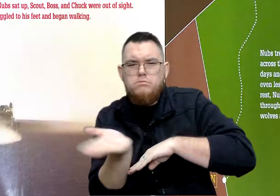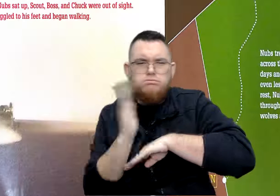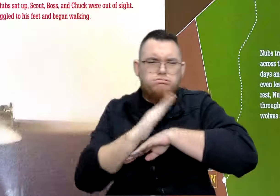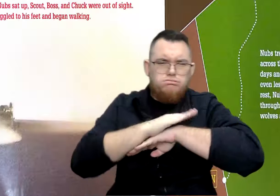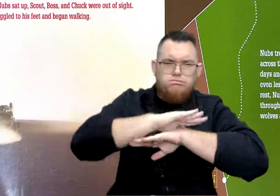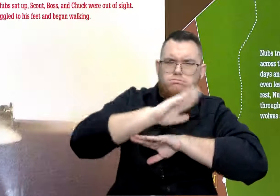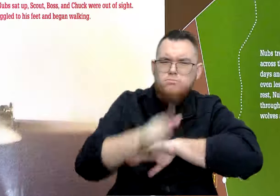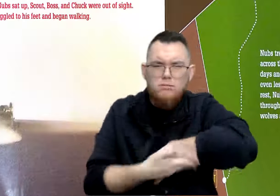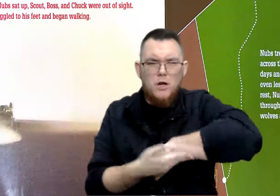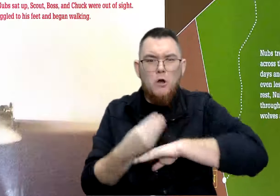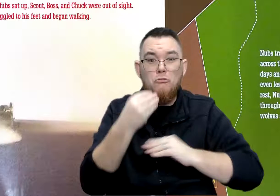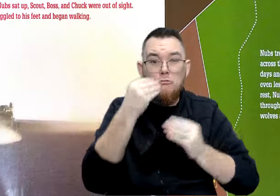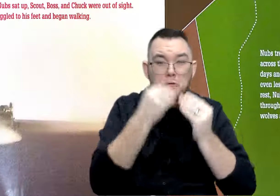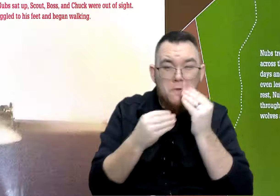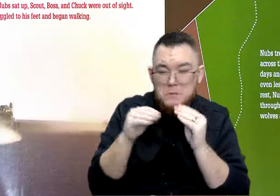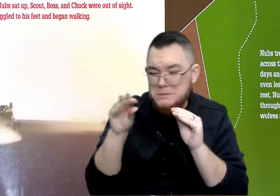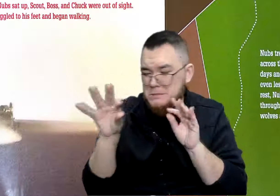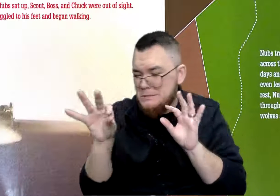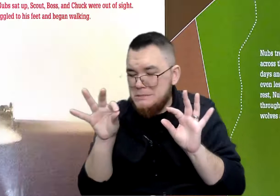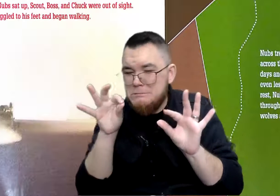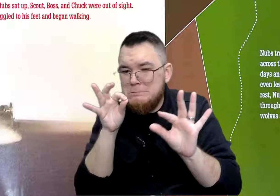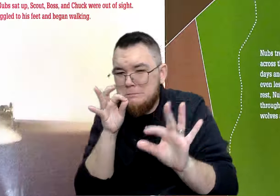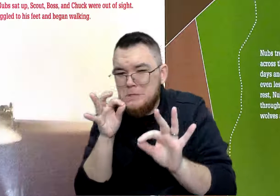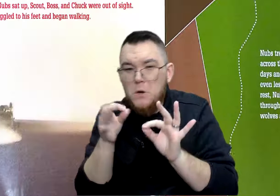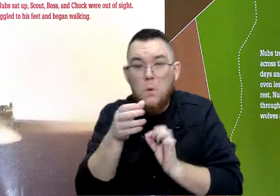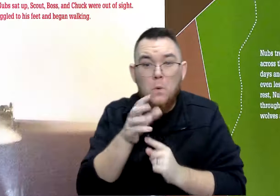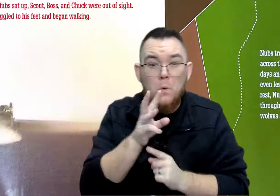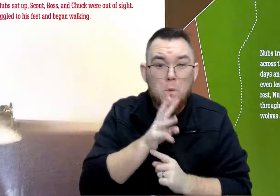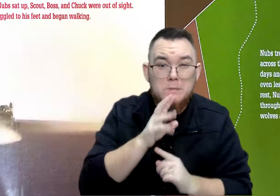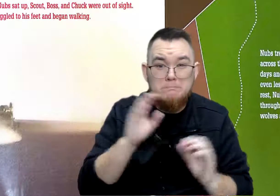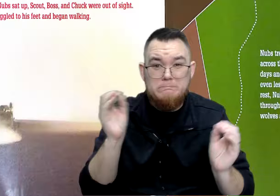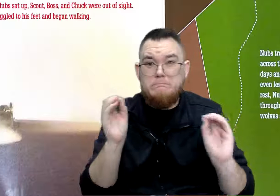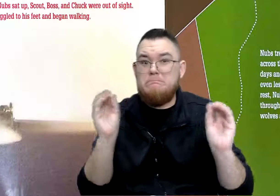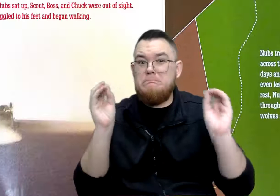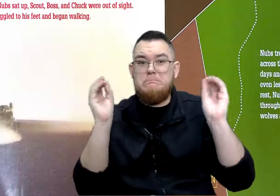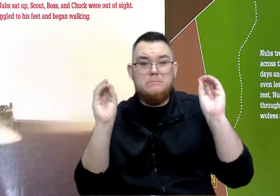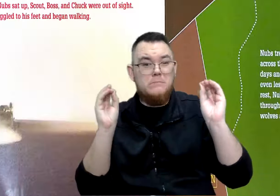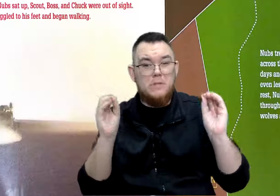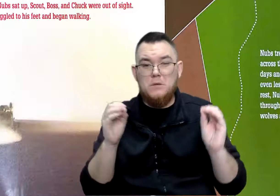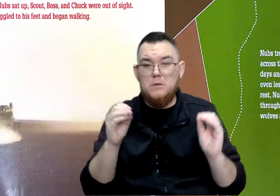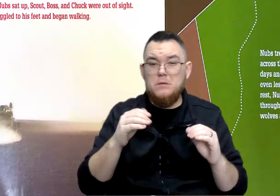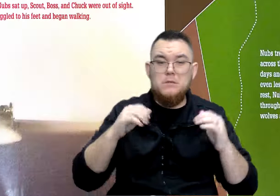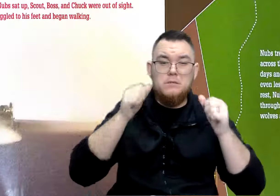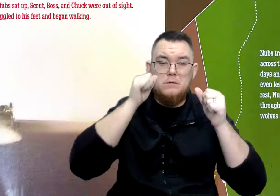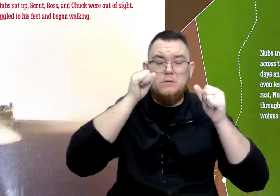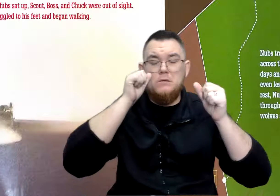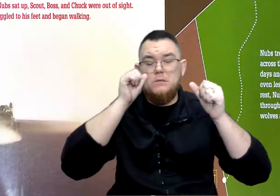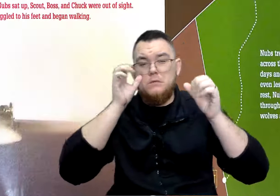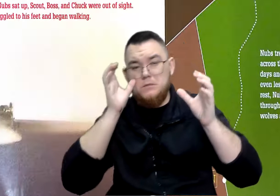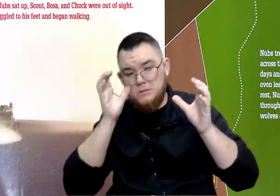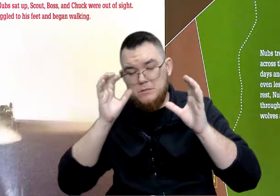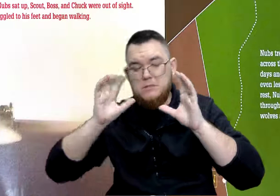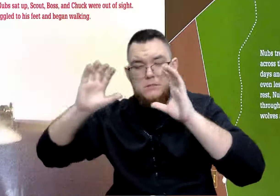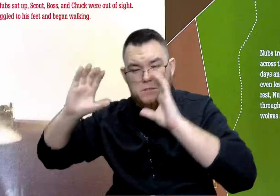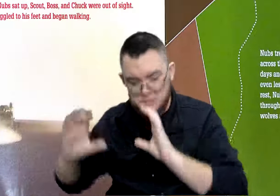little to eat and even less to drink. With barely a moment's rest, Nubs pushed on, fighting his way